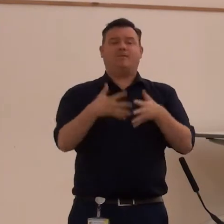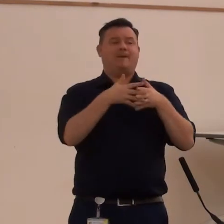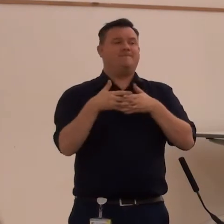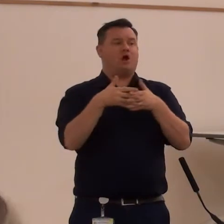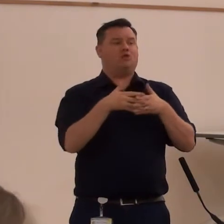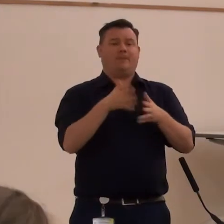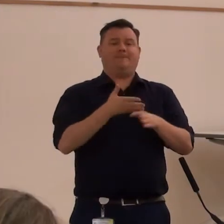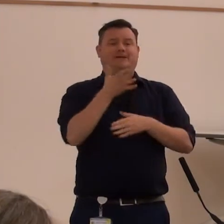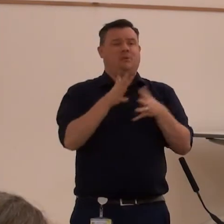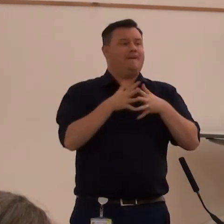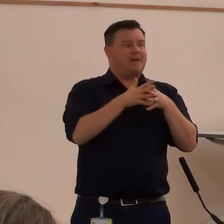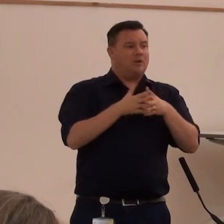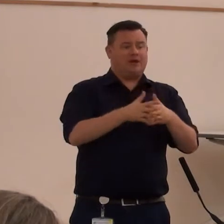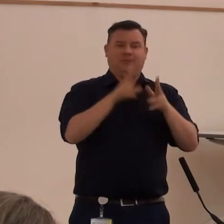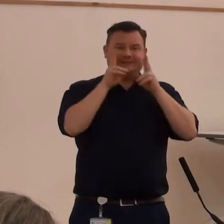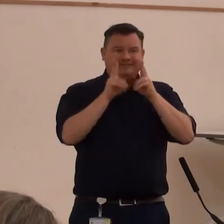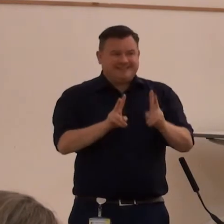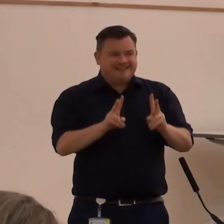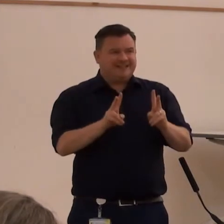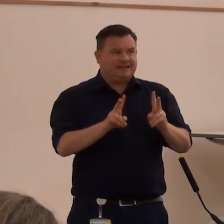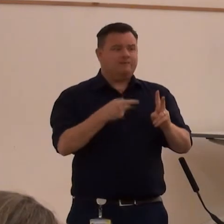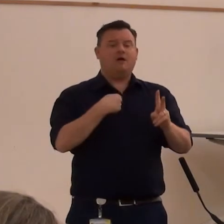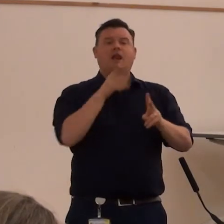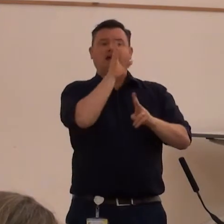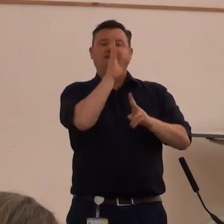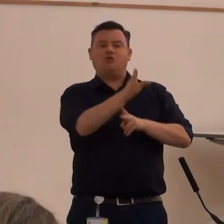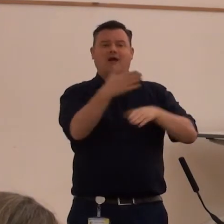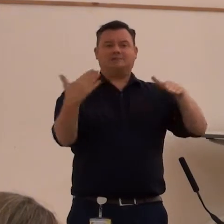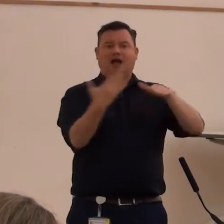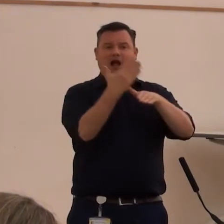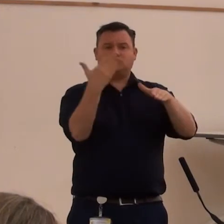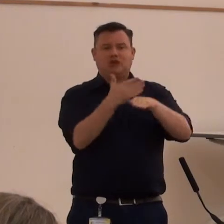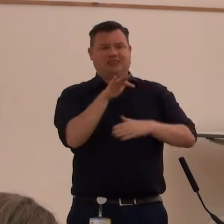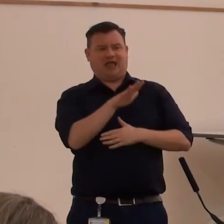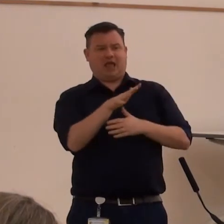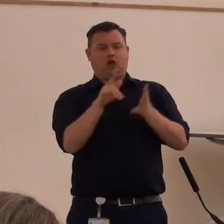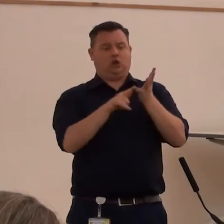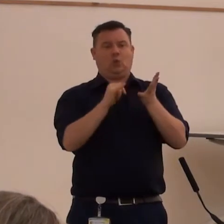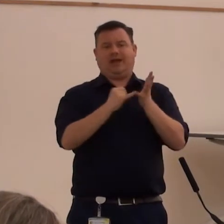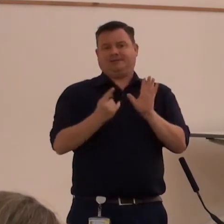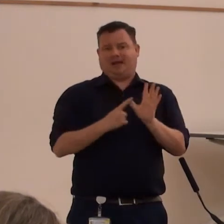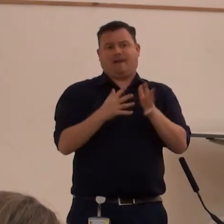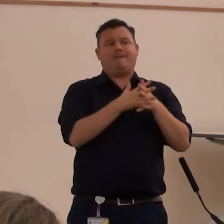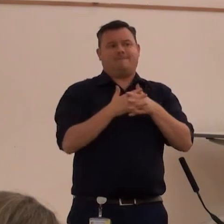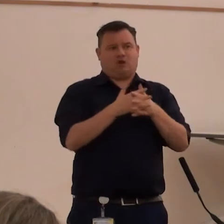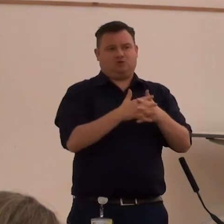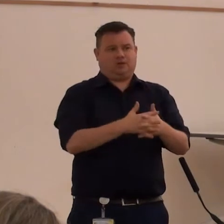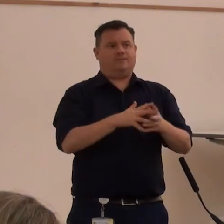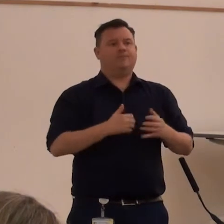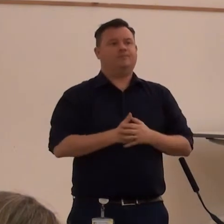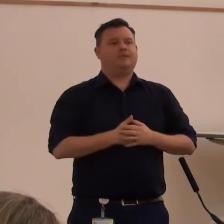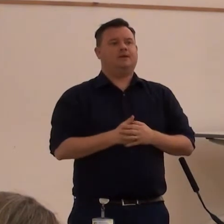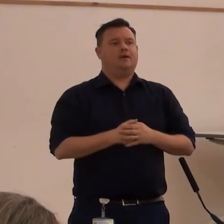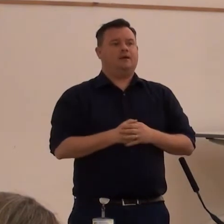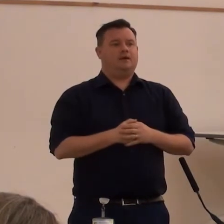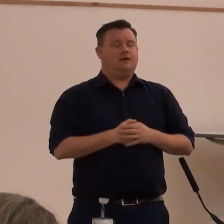we've been to the States and we've seen how DAC, the Direct Action Organisation in the United States, does their actions.